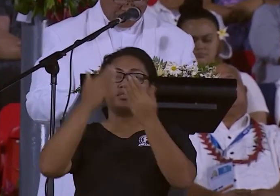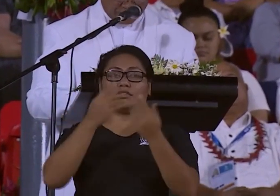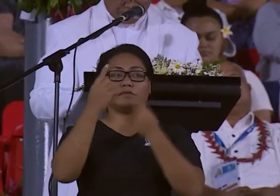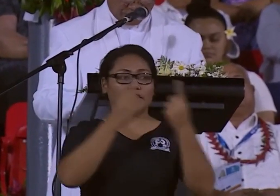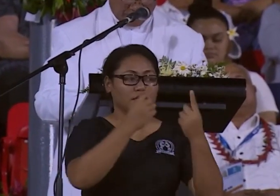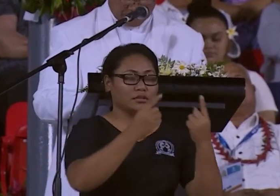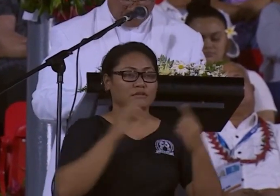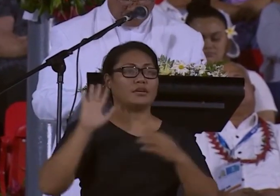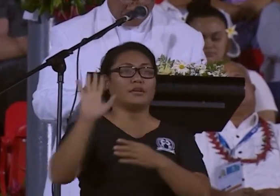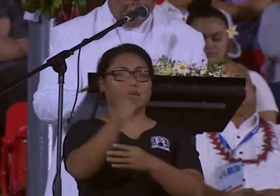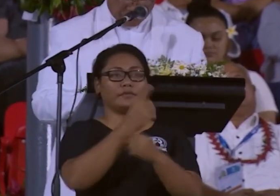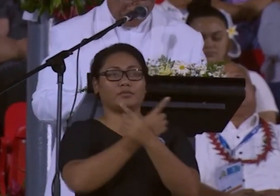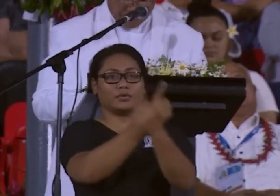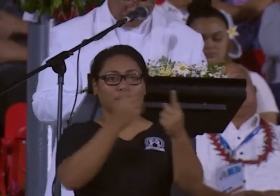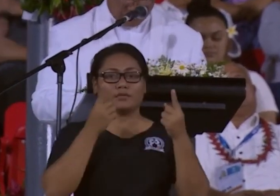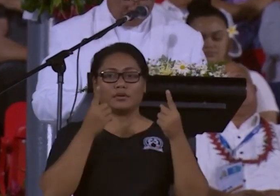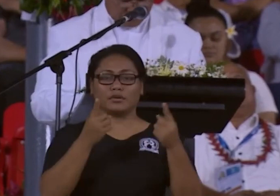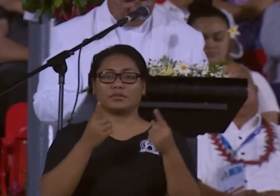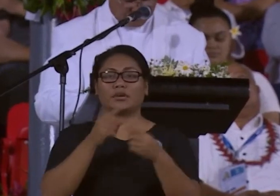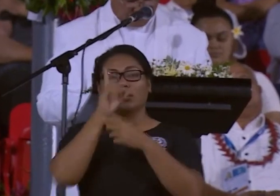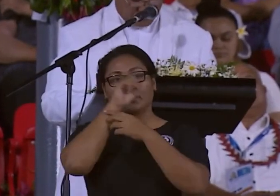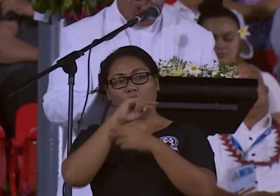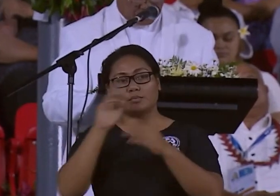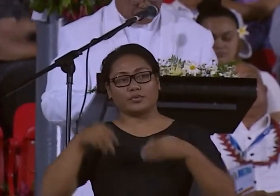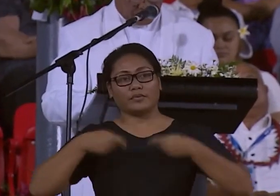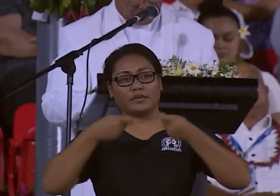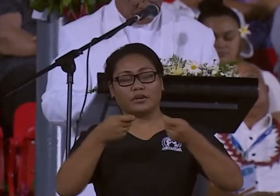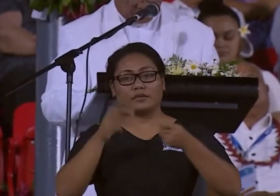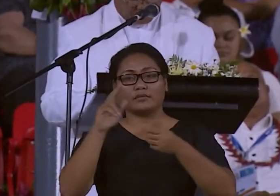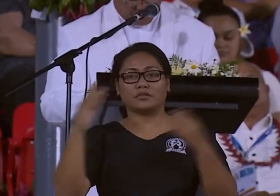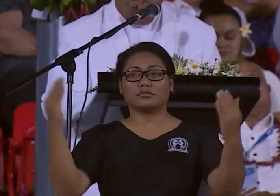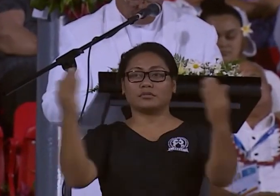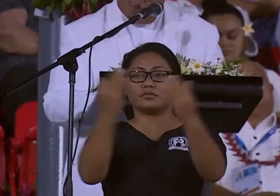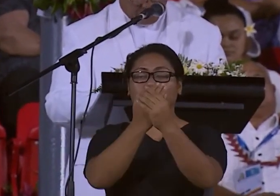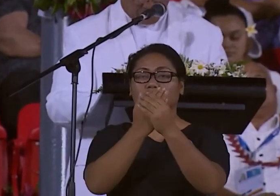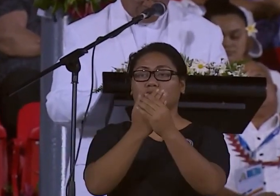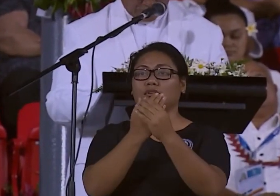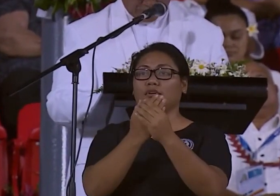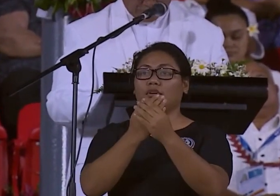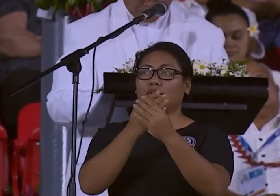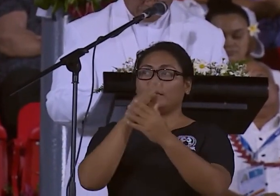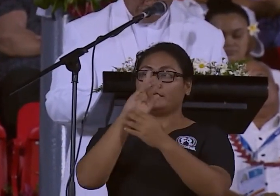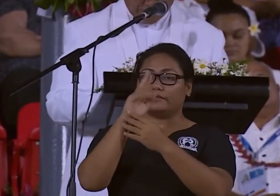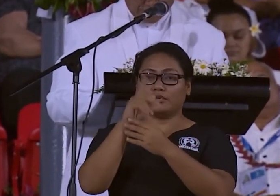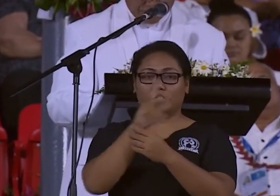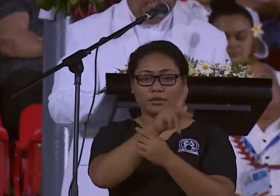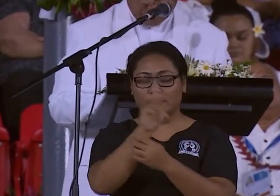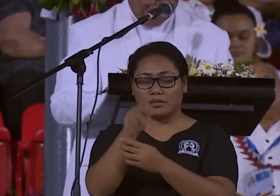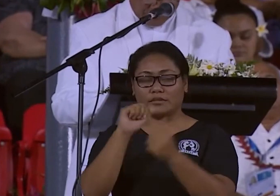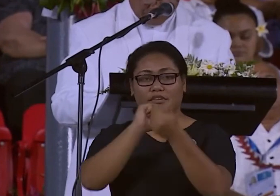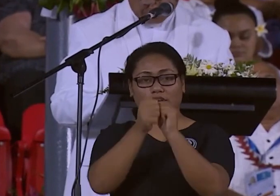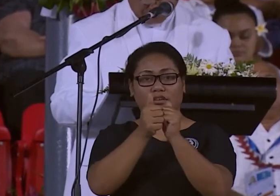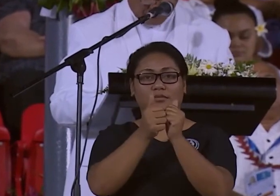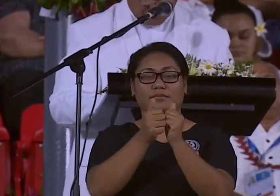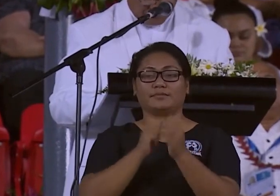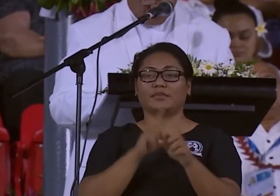each and every one of us, that has enabled us to gather together for the purpose of the Pacific Games